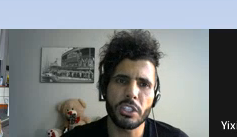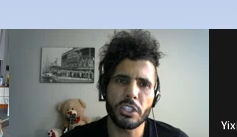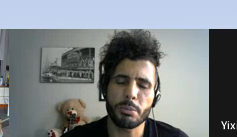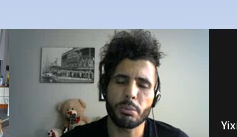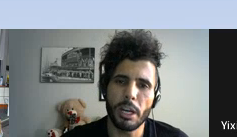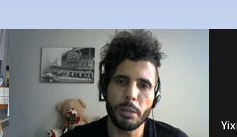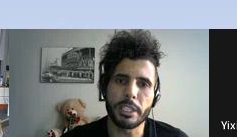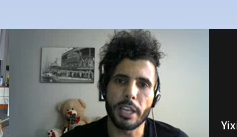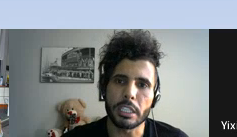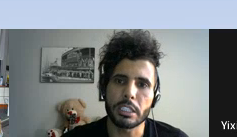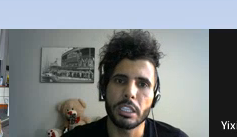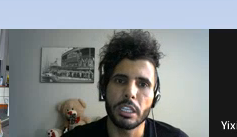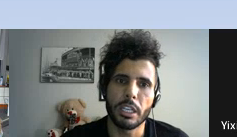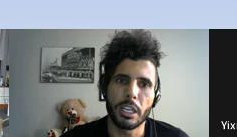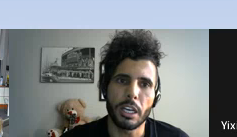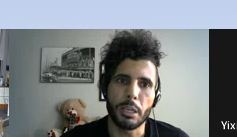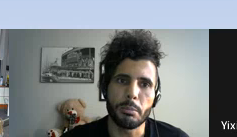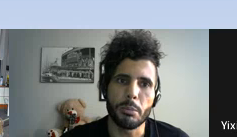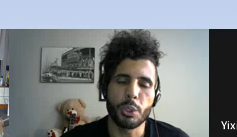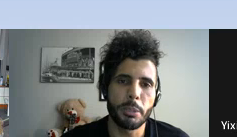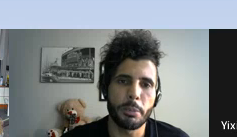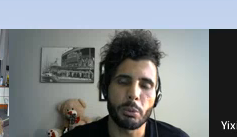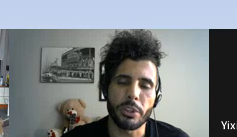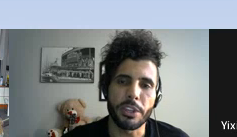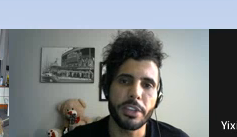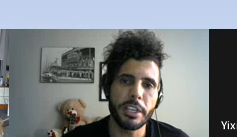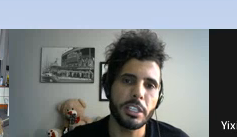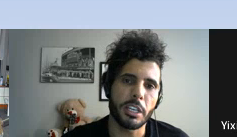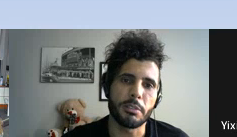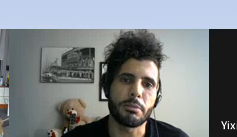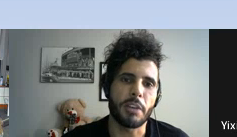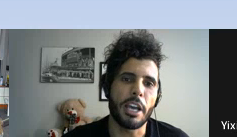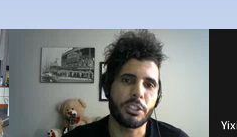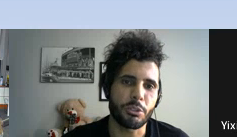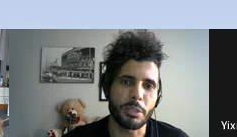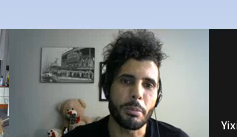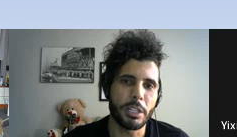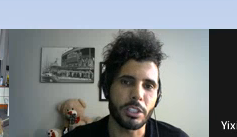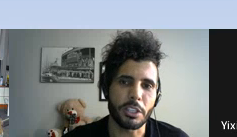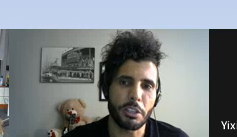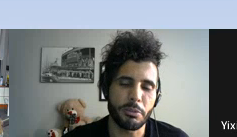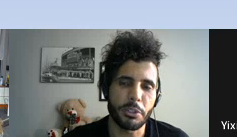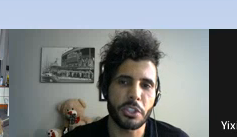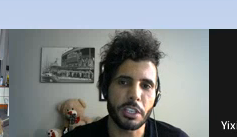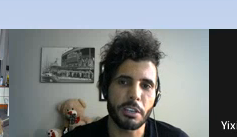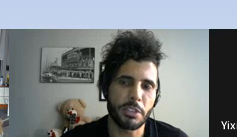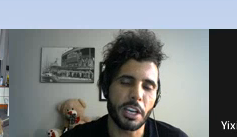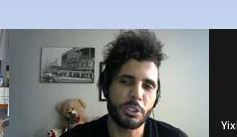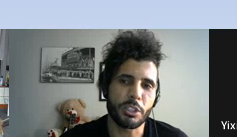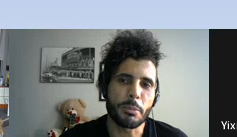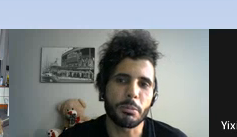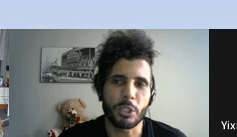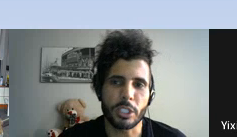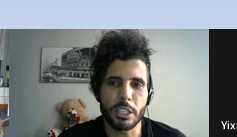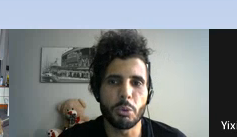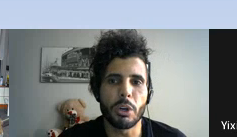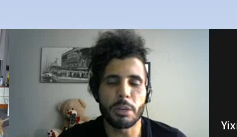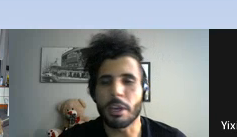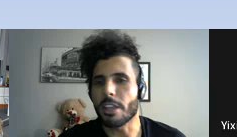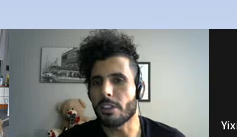answer is probably not. Most people, when they think of ice cream melting, they first think of the ice cream getting warm and